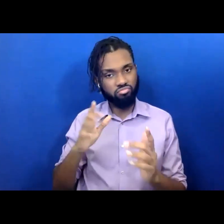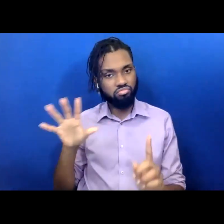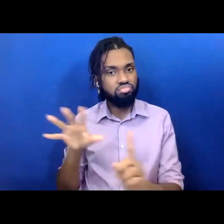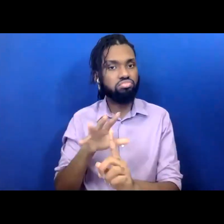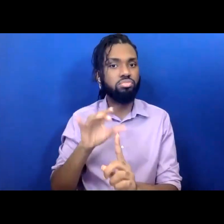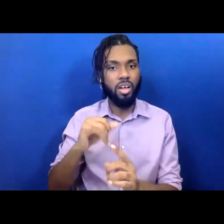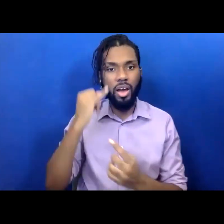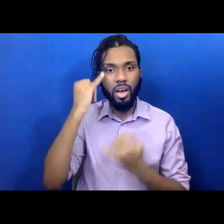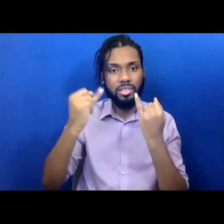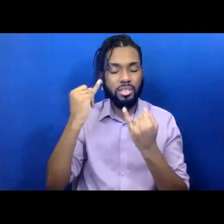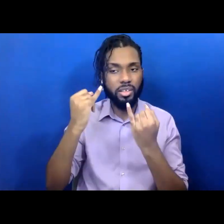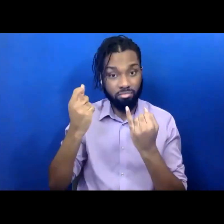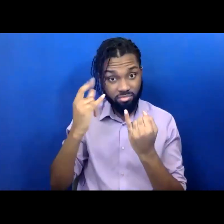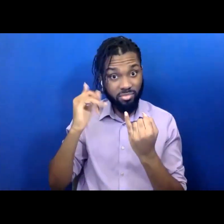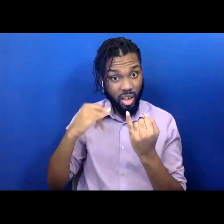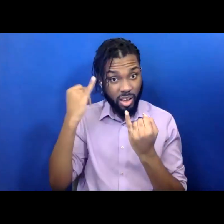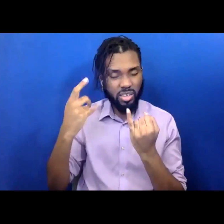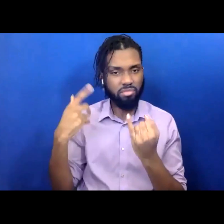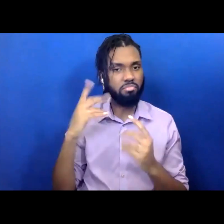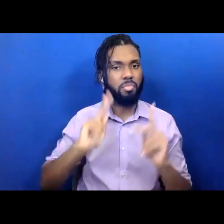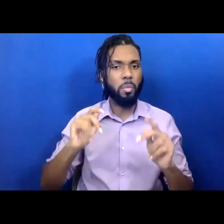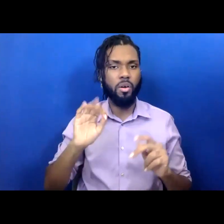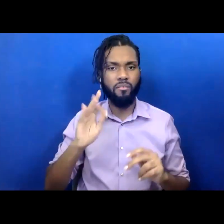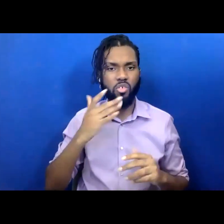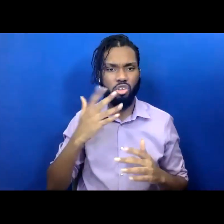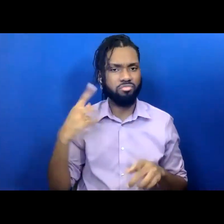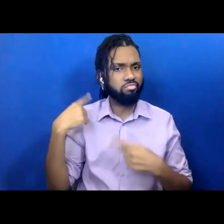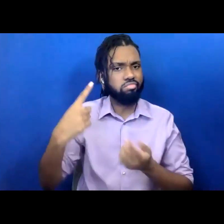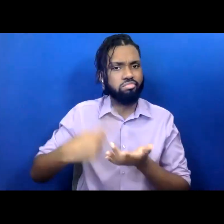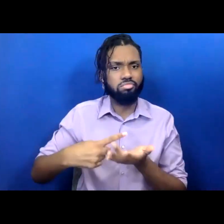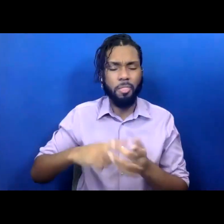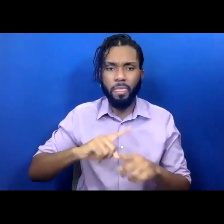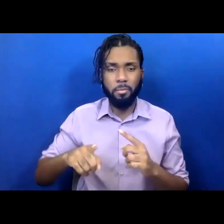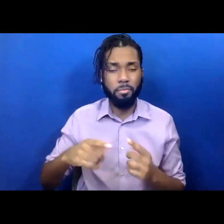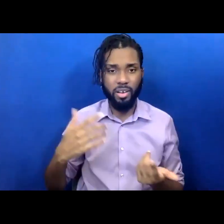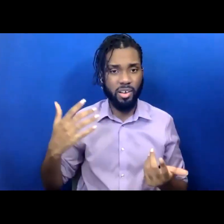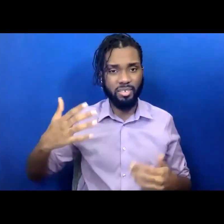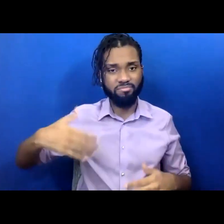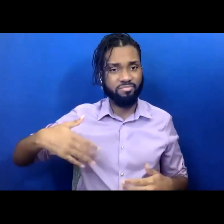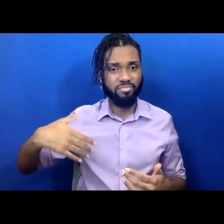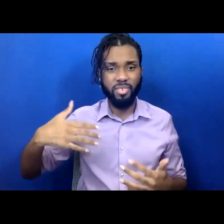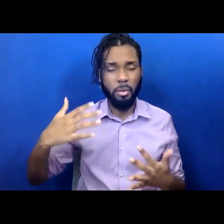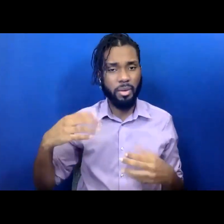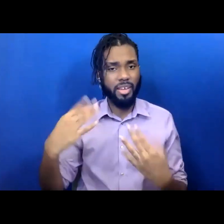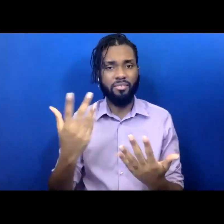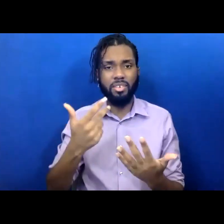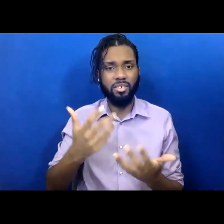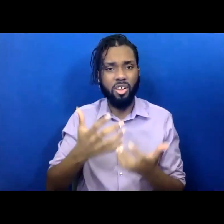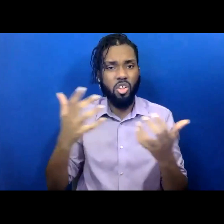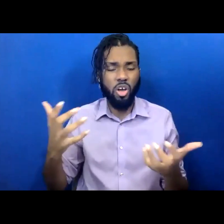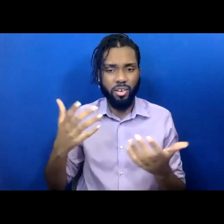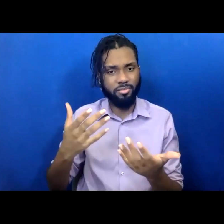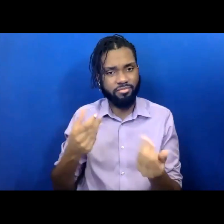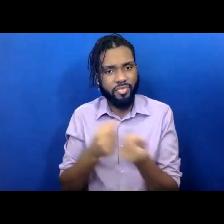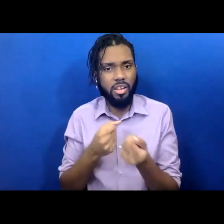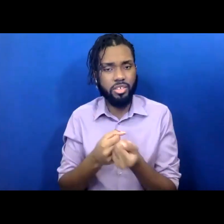color have been discussing for quite a while, but they just have not been given much validation. And what I have